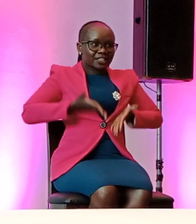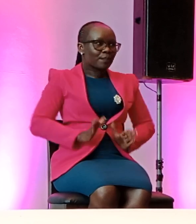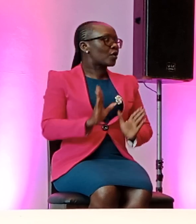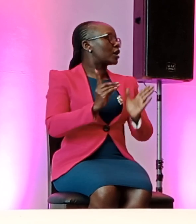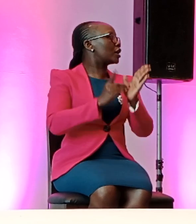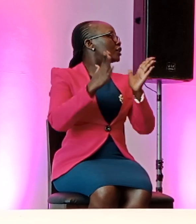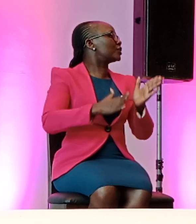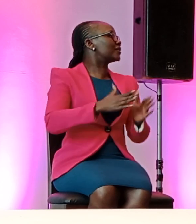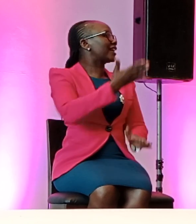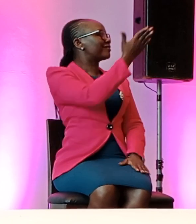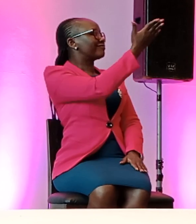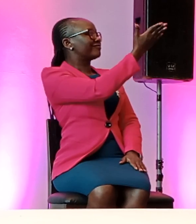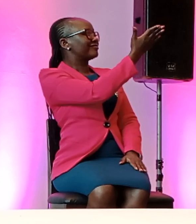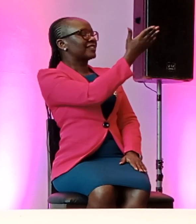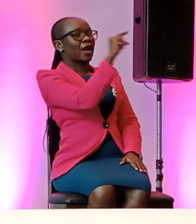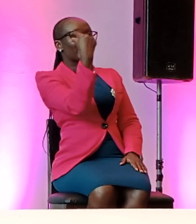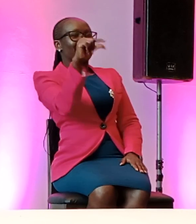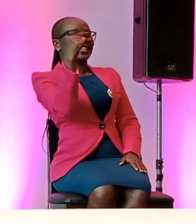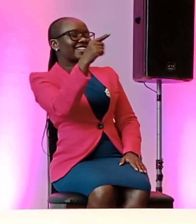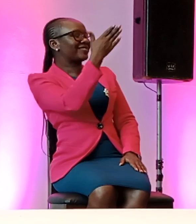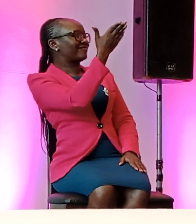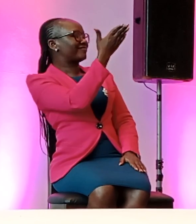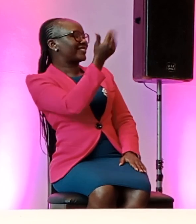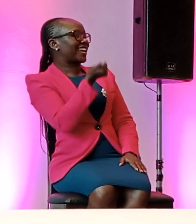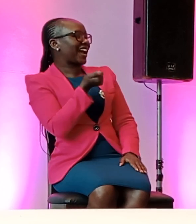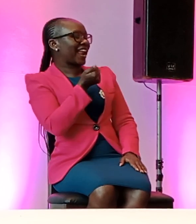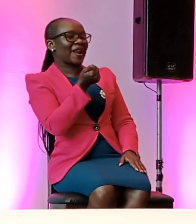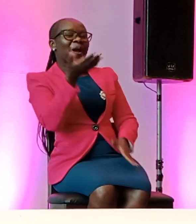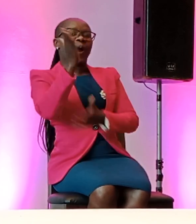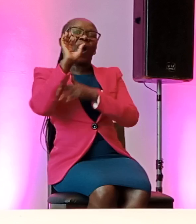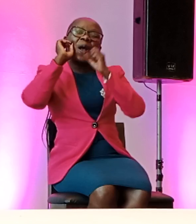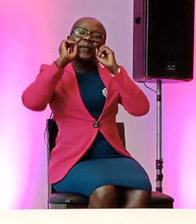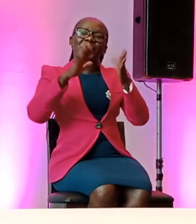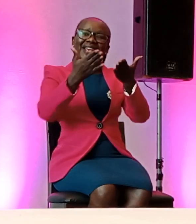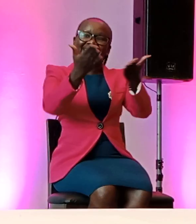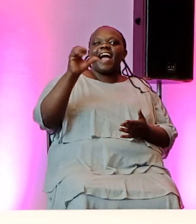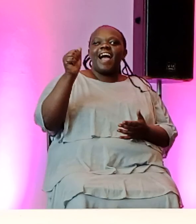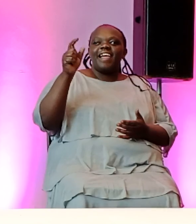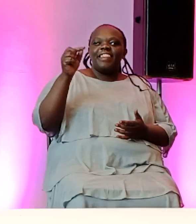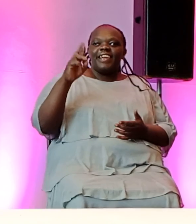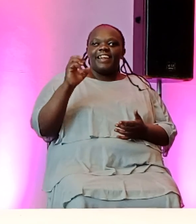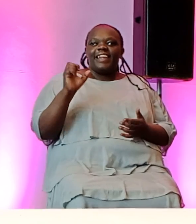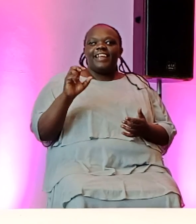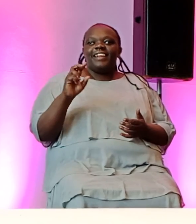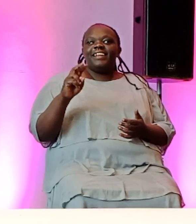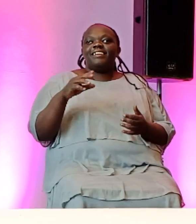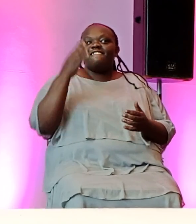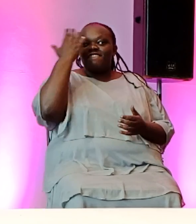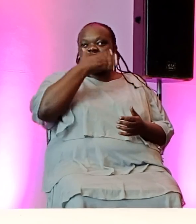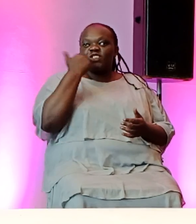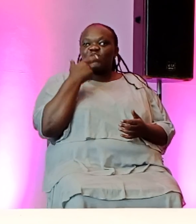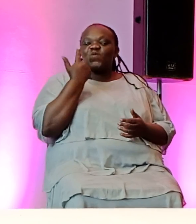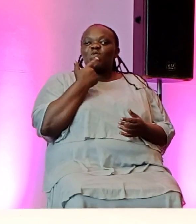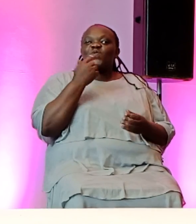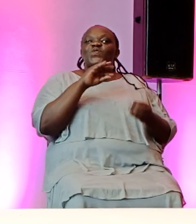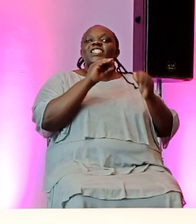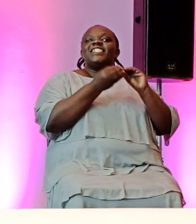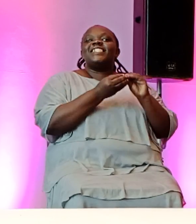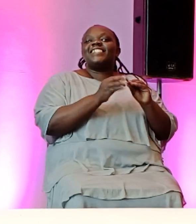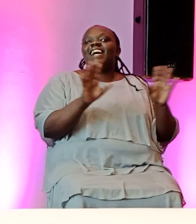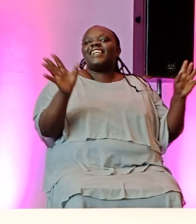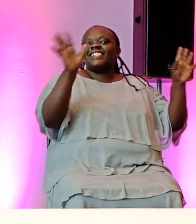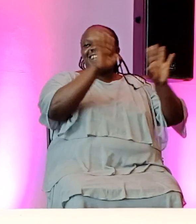Dr. Isabella. God bless you all. You put a face to who you kiss at